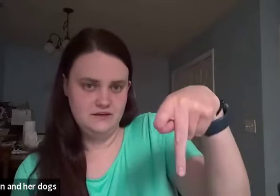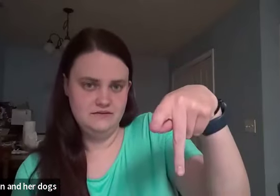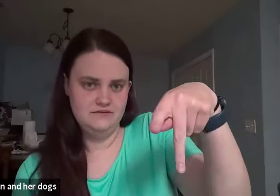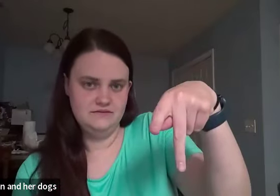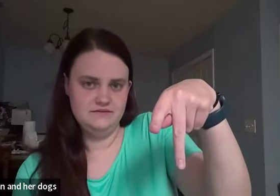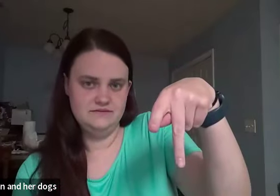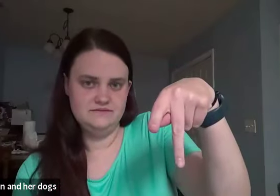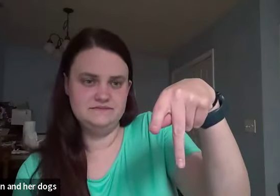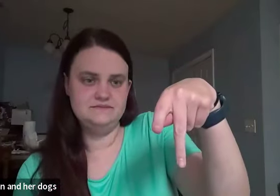P,